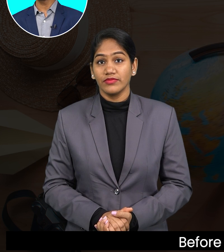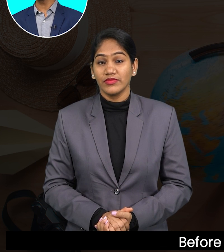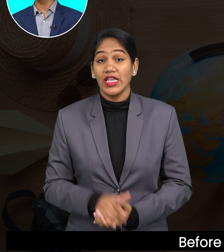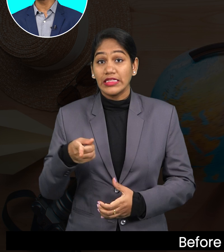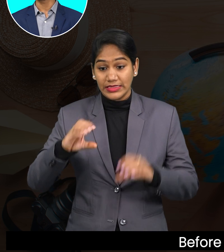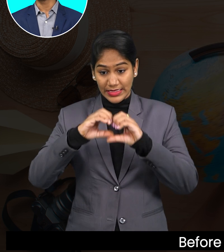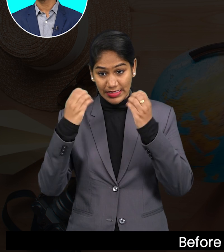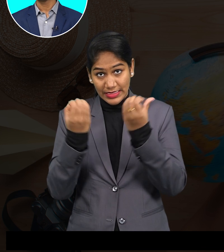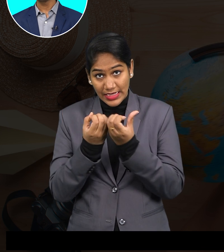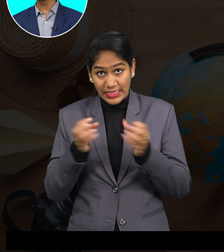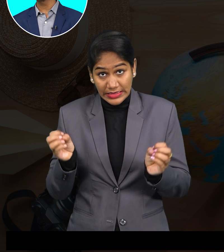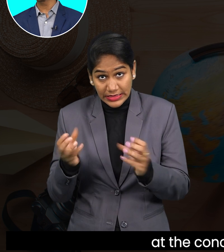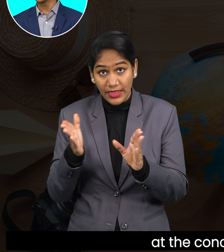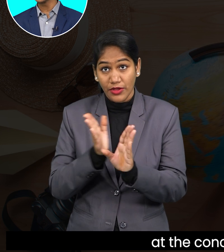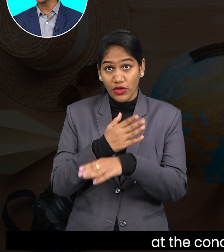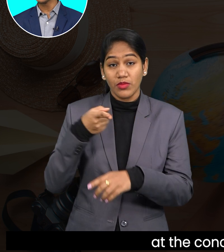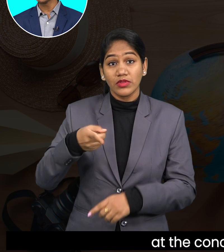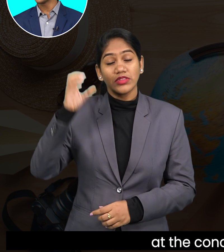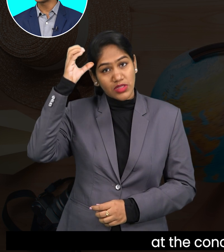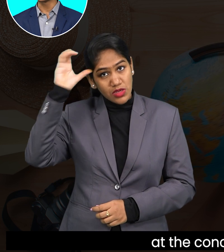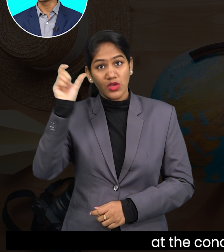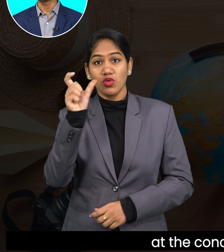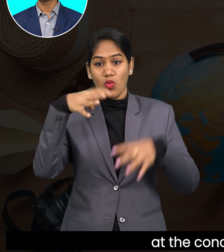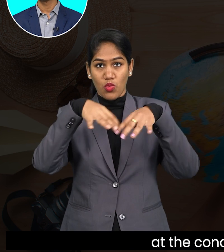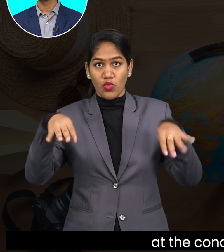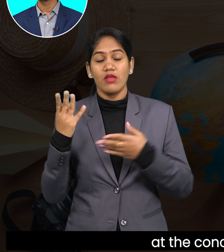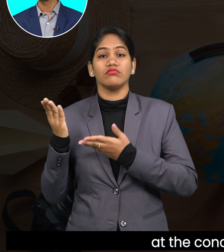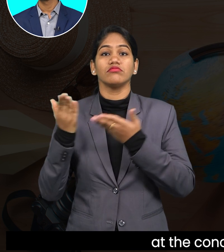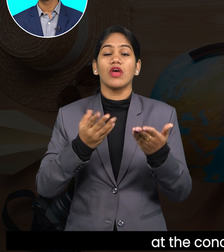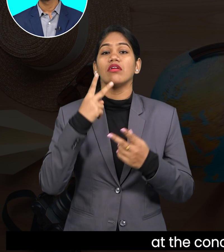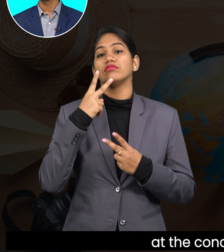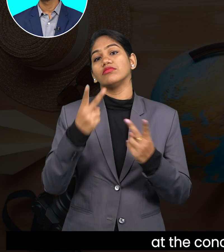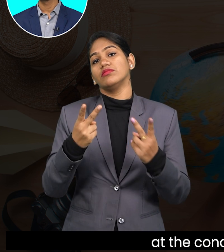Before starting the session, let us look at the concept map of this session.